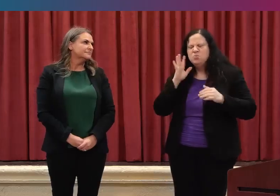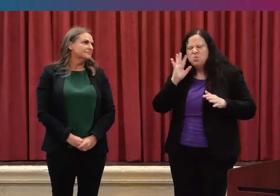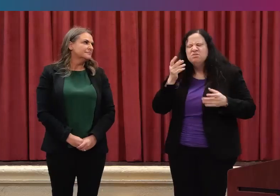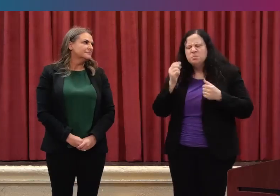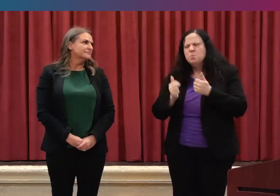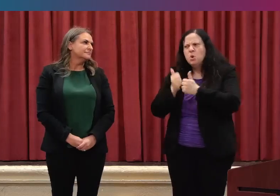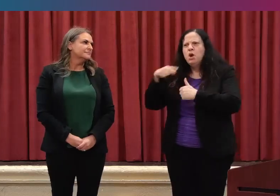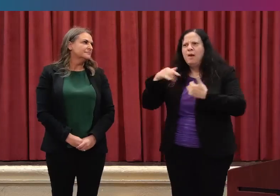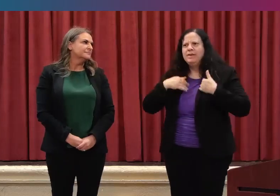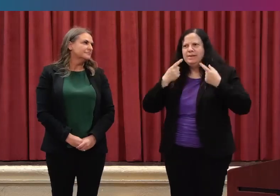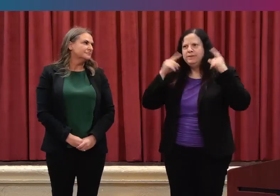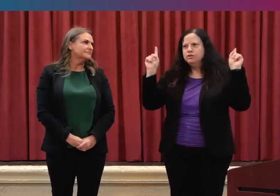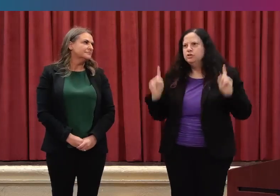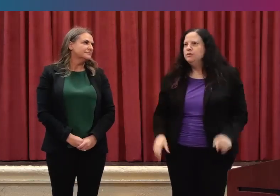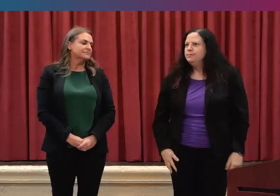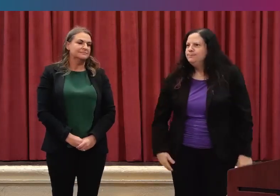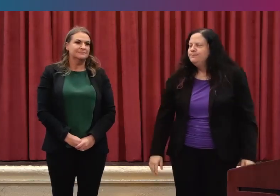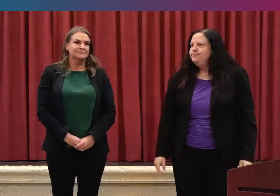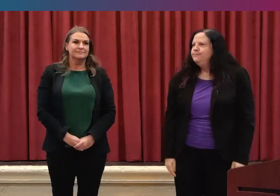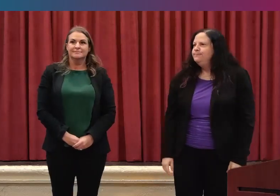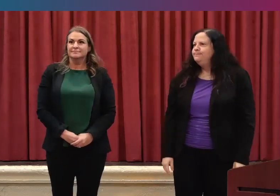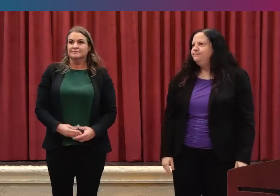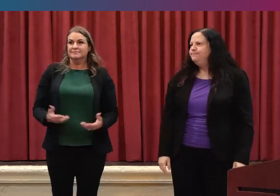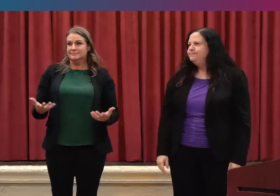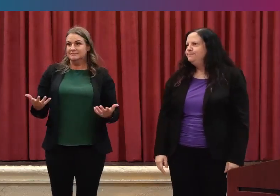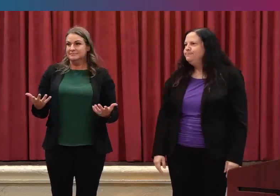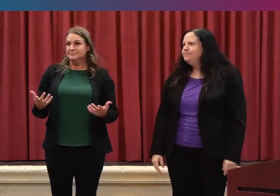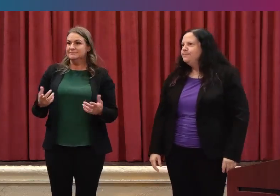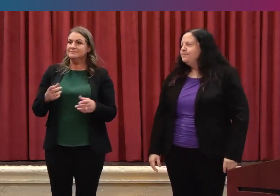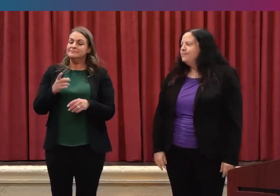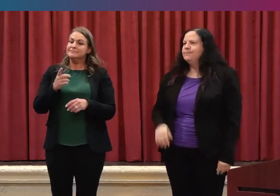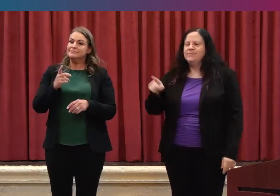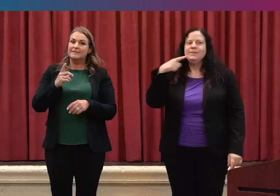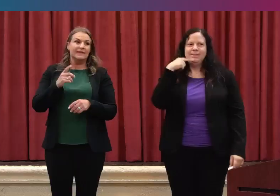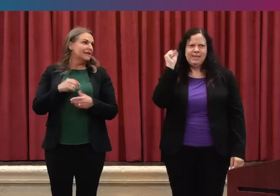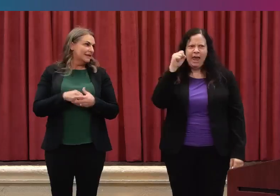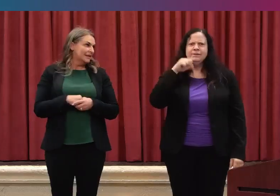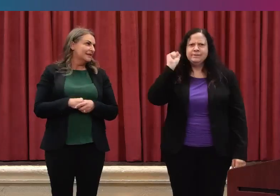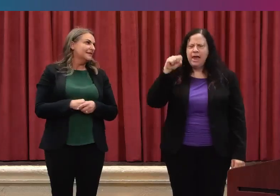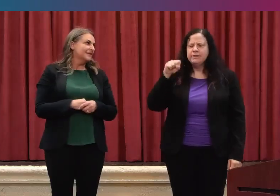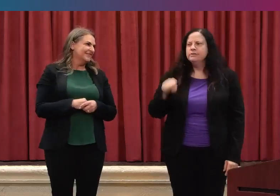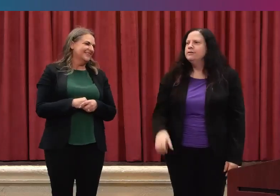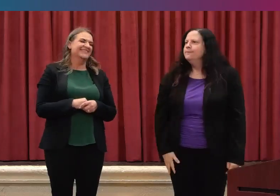Hopefully, you know, mostly we can be successful in that, but you know, no guarantee.